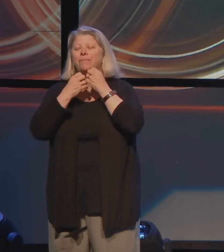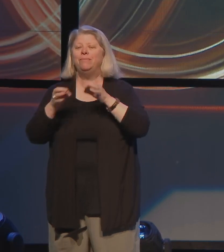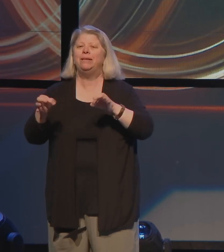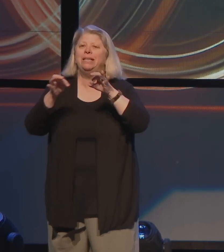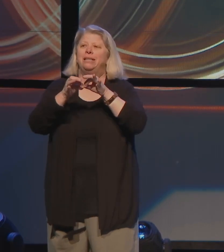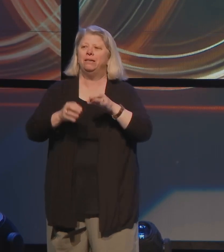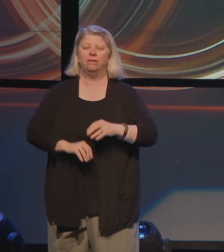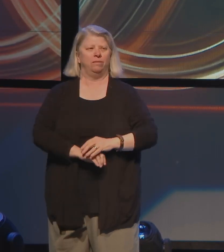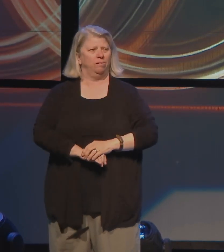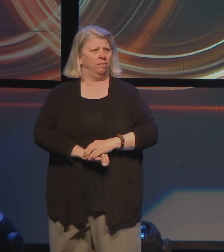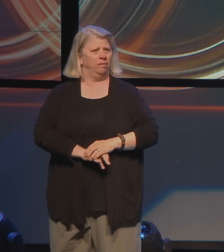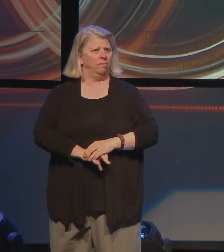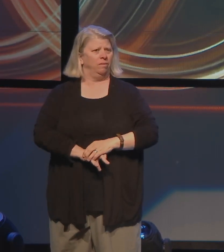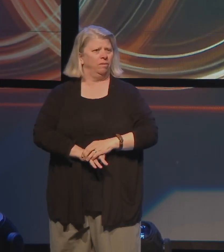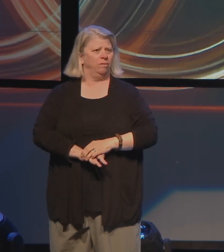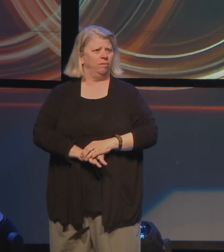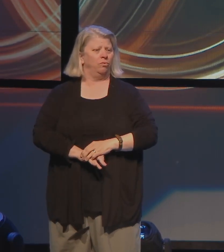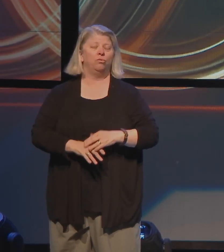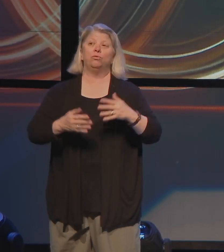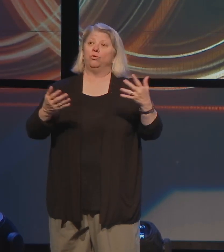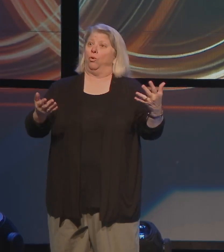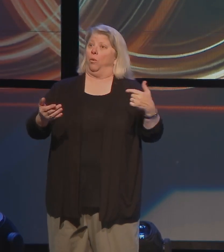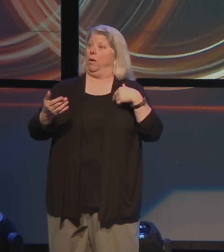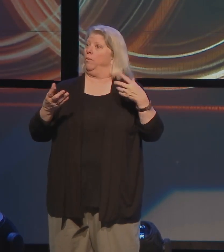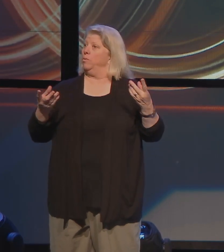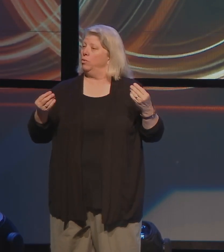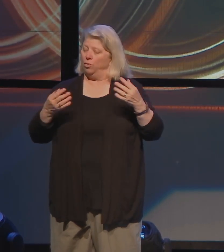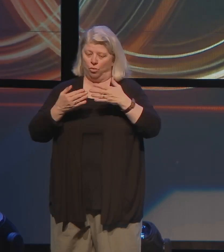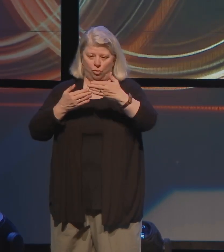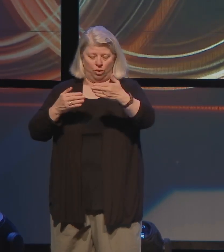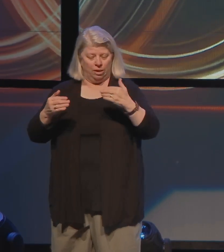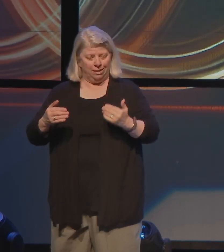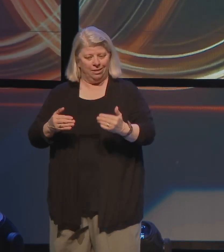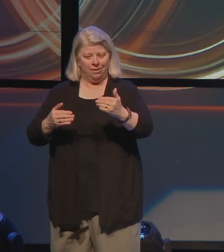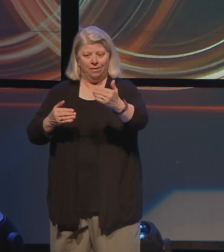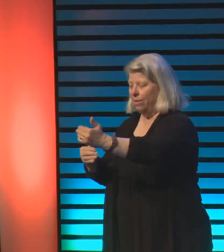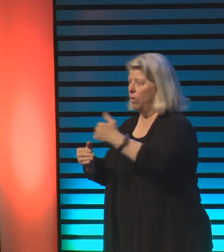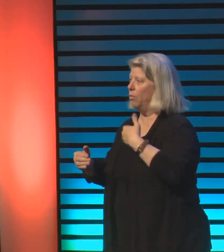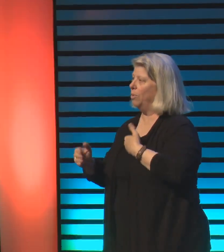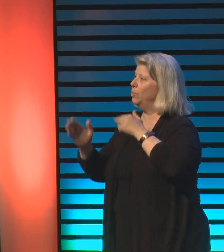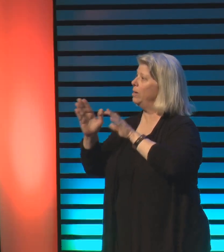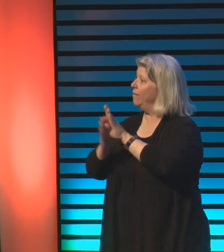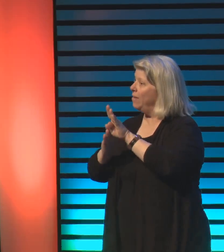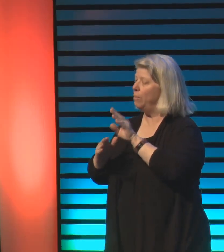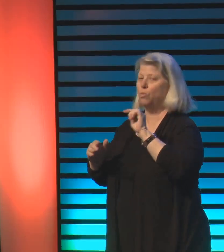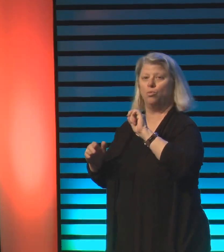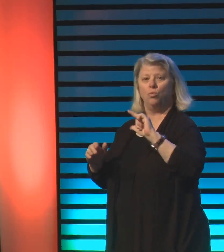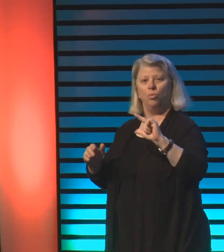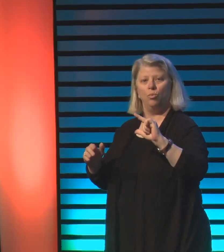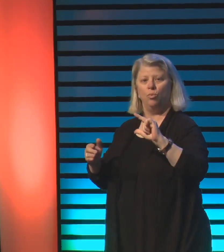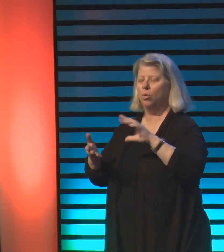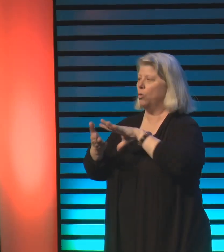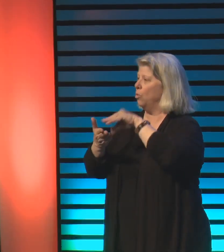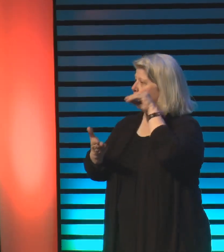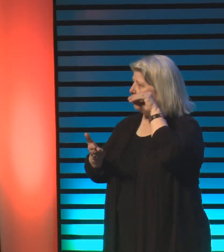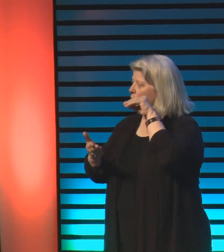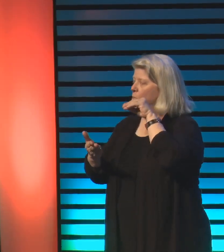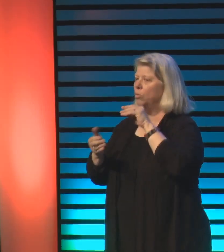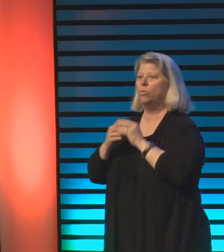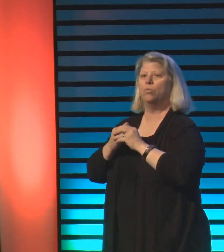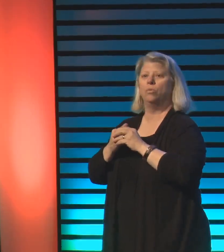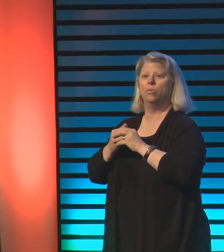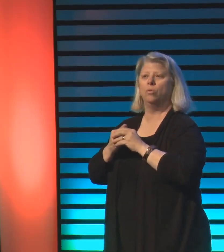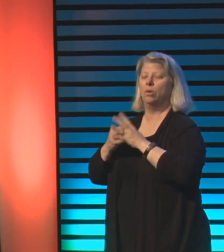all. And so what I want to do is, throughout this series, we're gonna develop a tool that we're gonna learn from